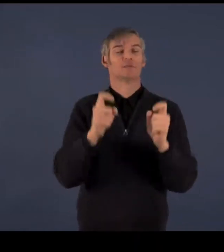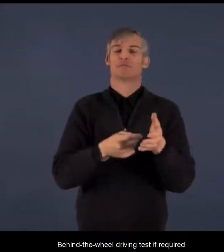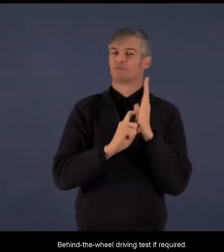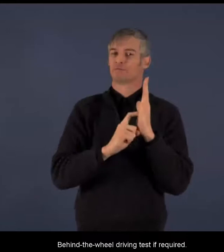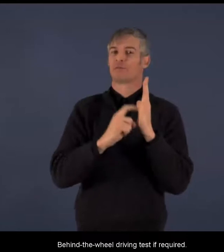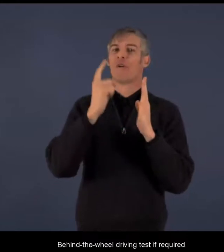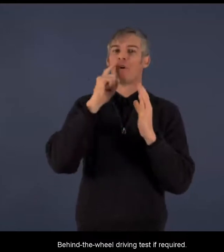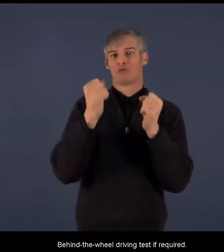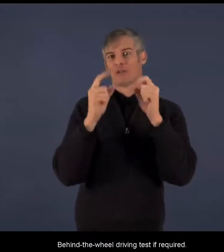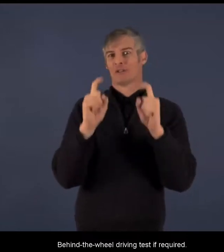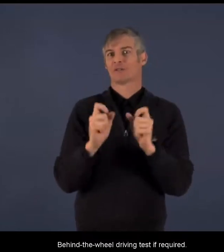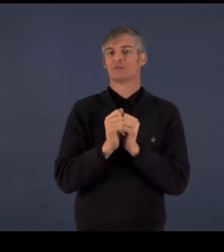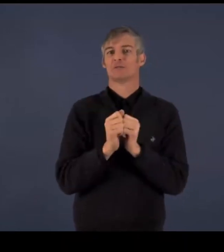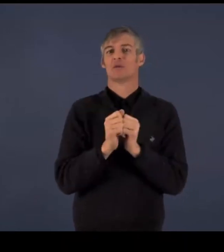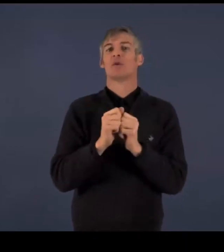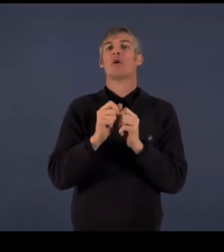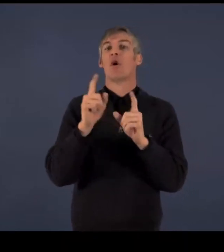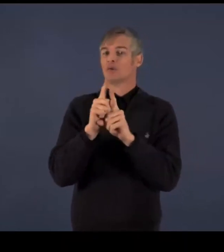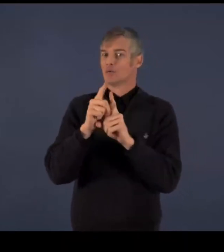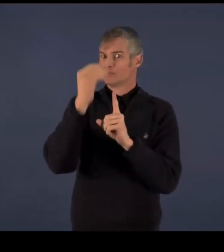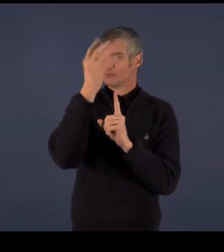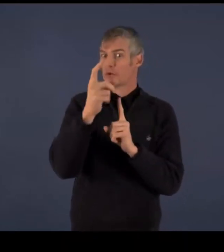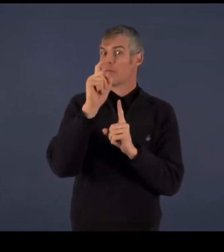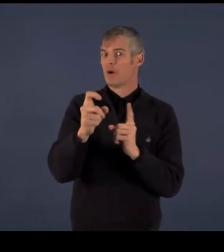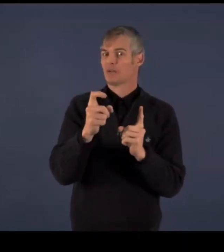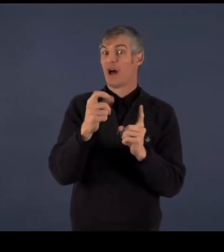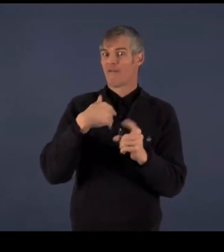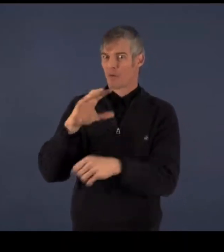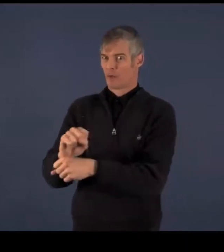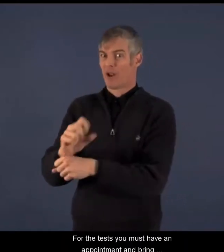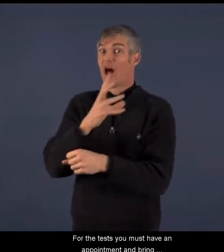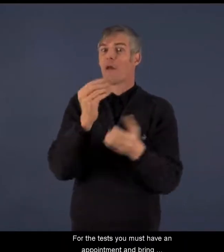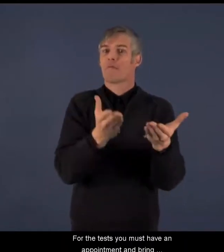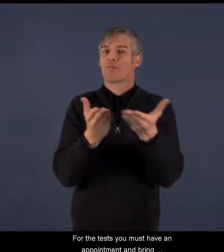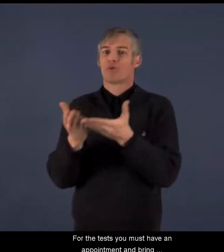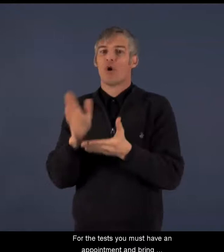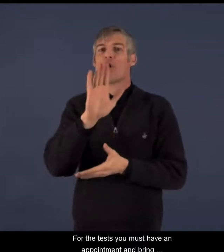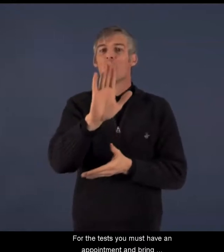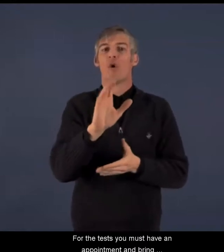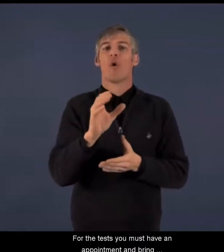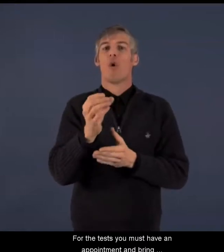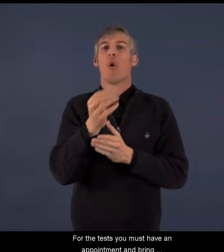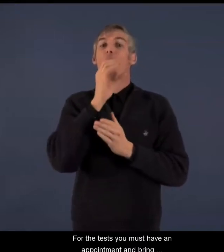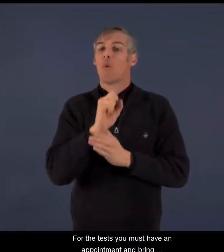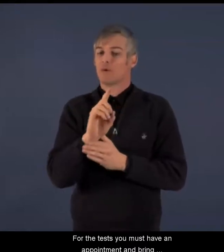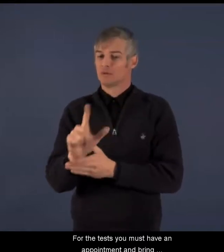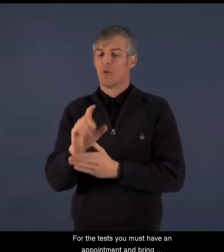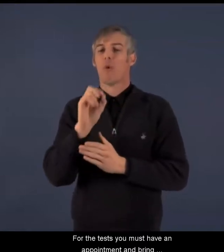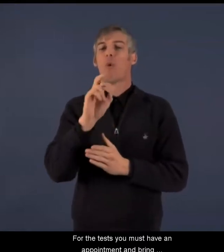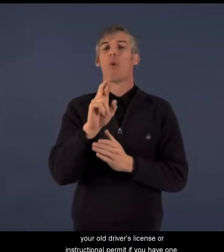Behind the wheel driving test, if required. For the test, you must have an appointment and bring